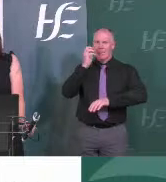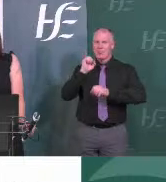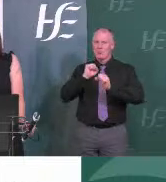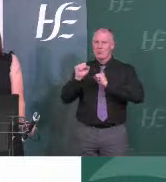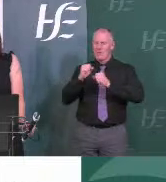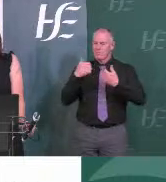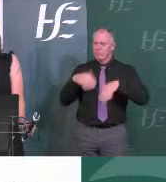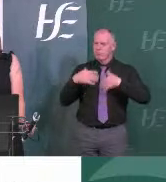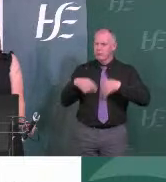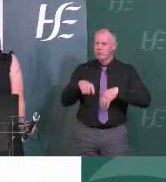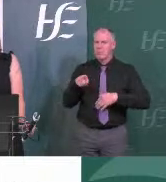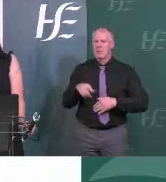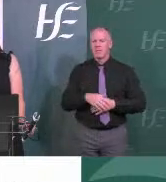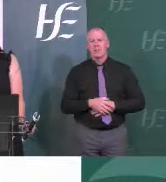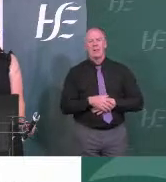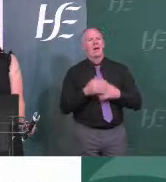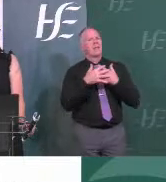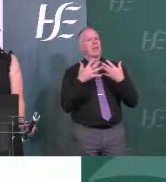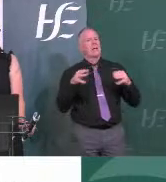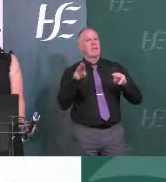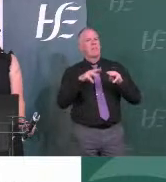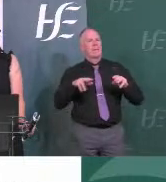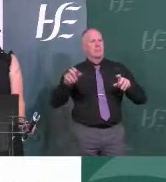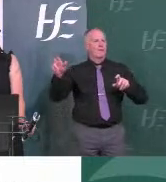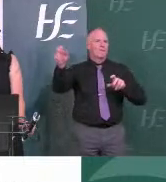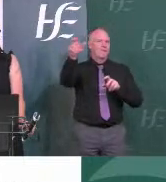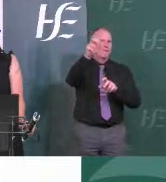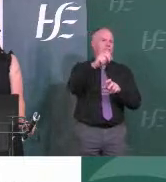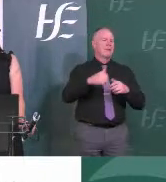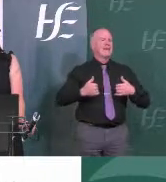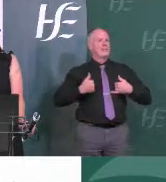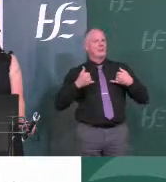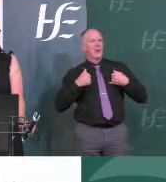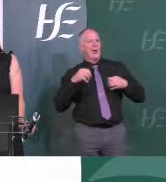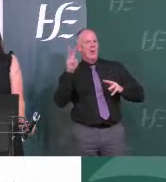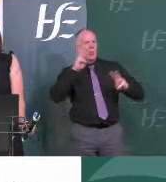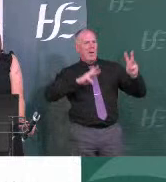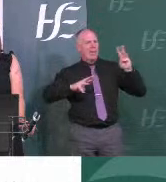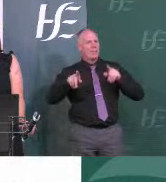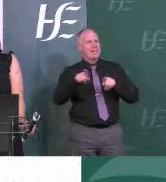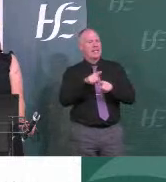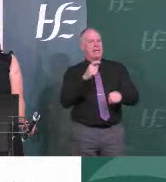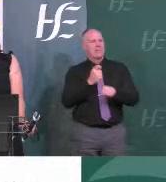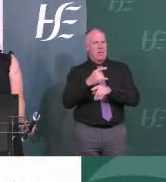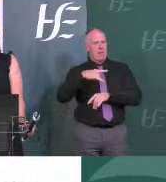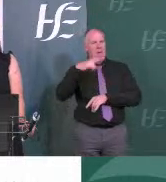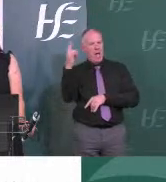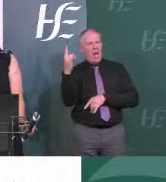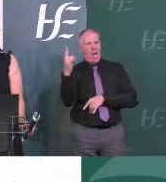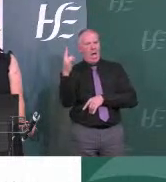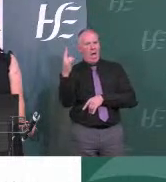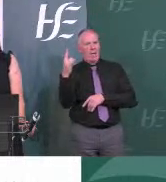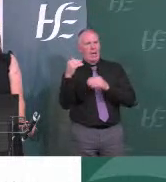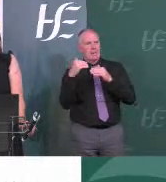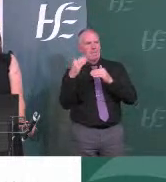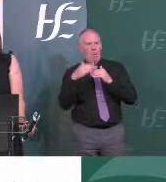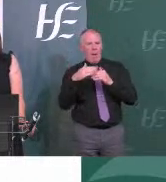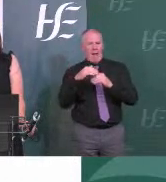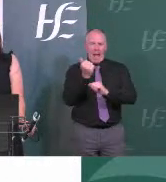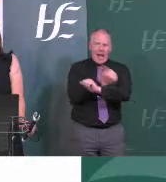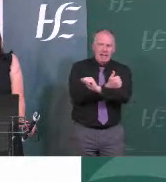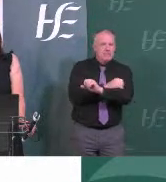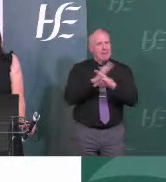well. And again, we have a lot of people out and about enjoying the fine weather, but that brings with it a higher level of trauma, accidents,